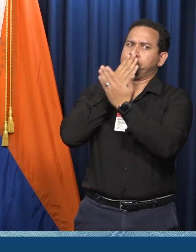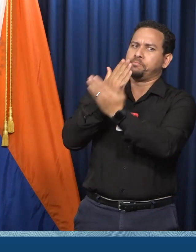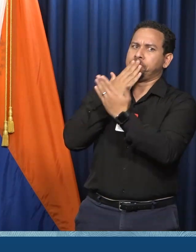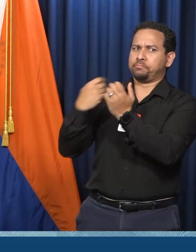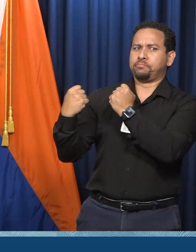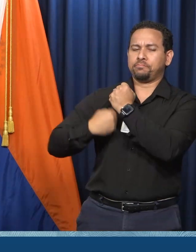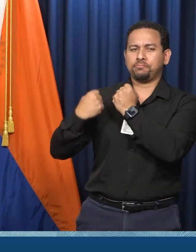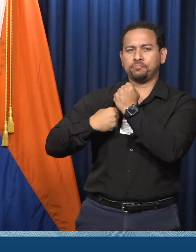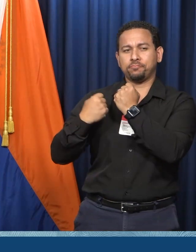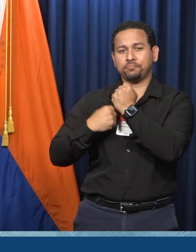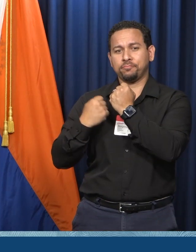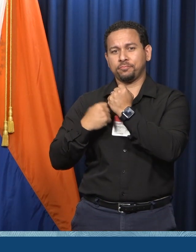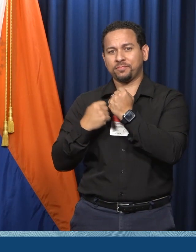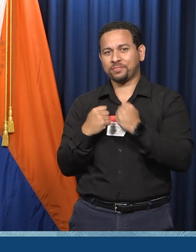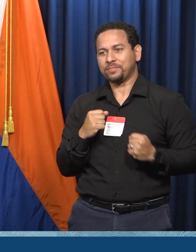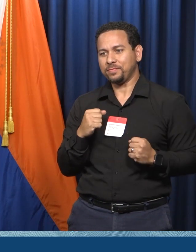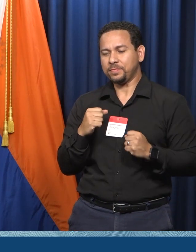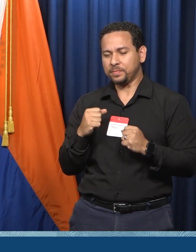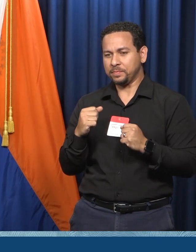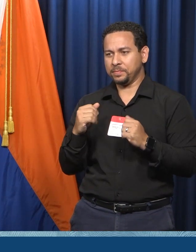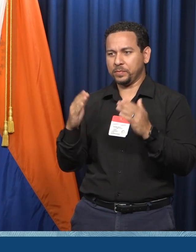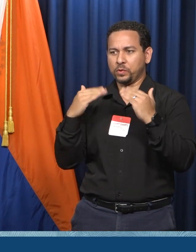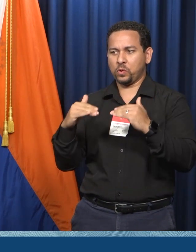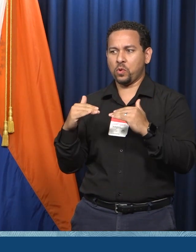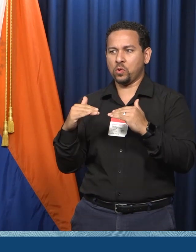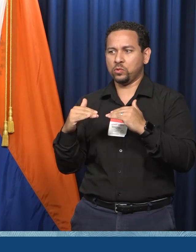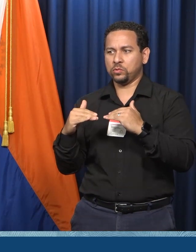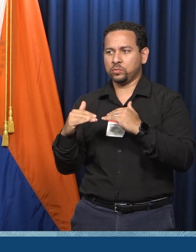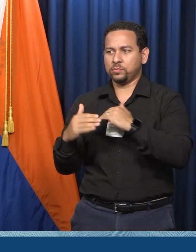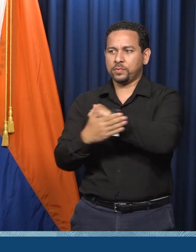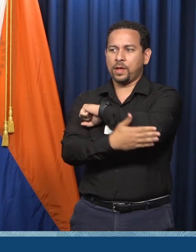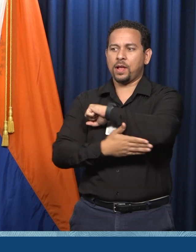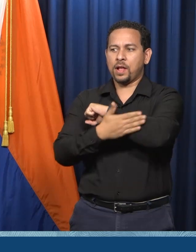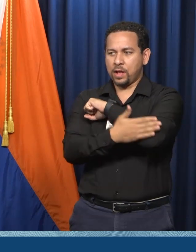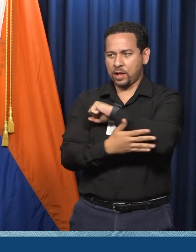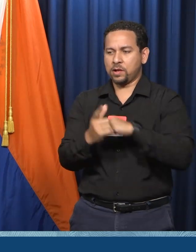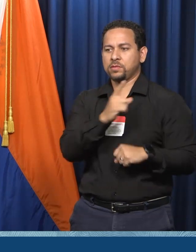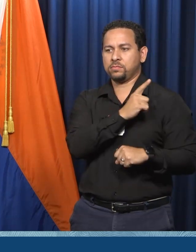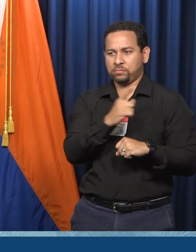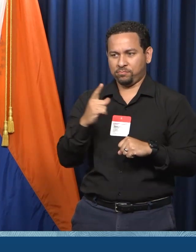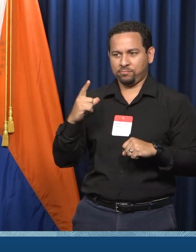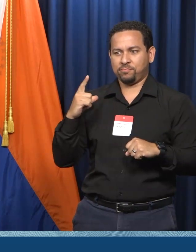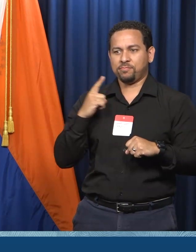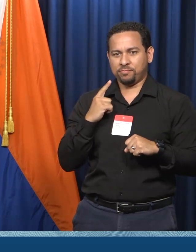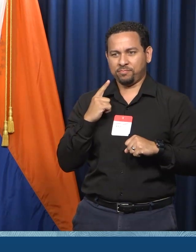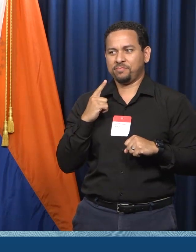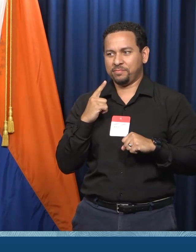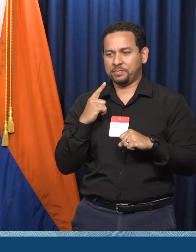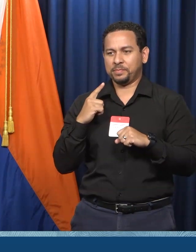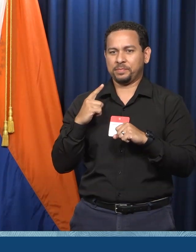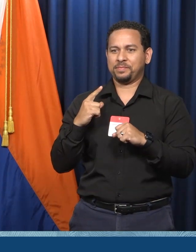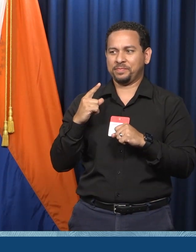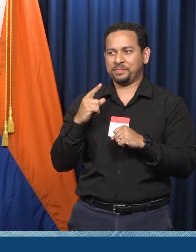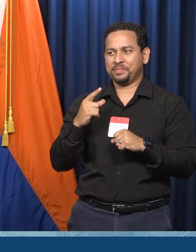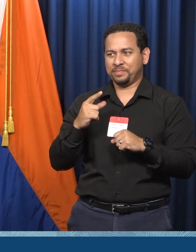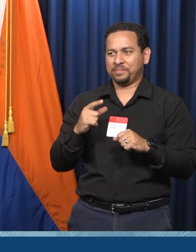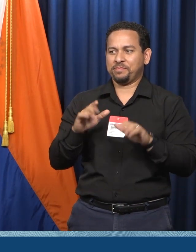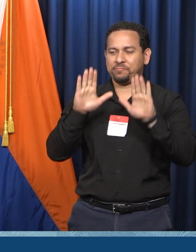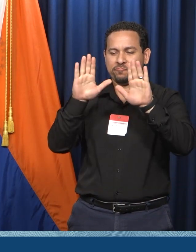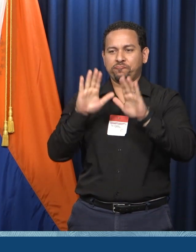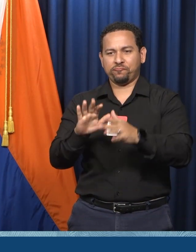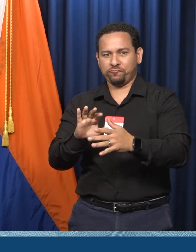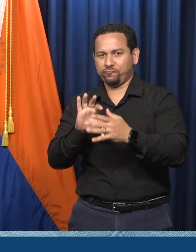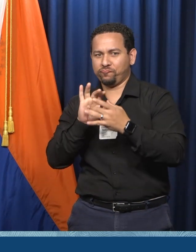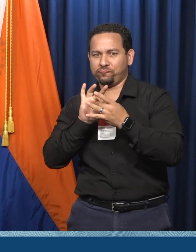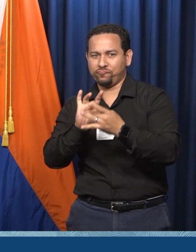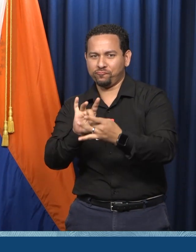asset, and we have a great working relationship with all things county related. A little bit